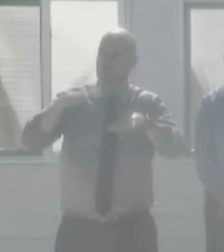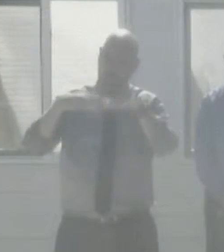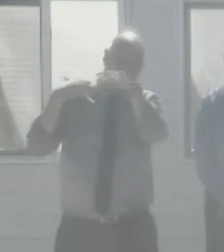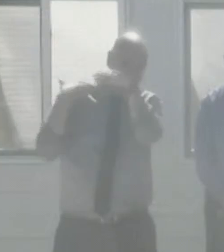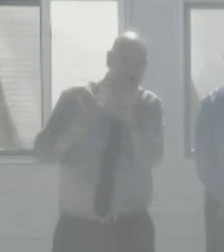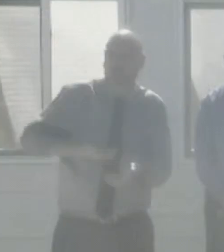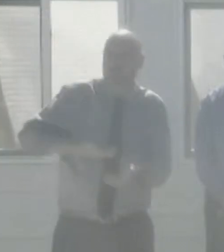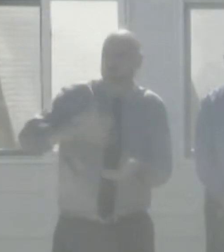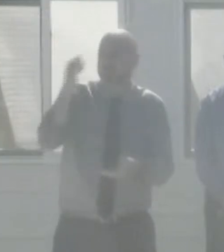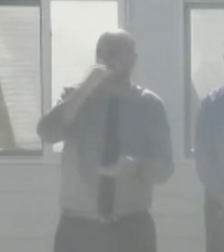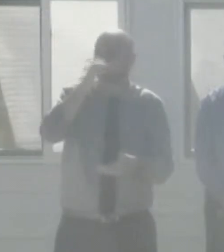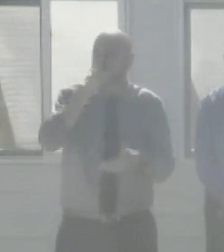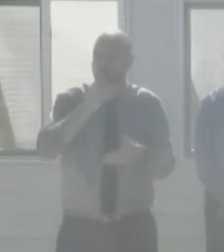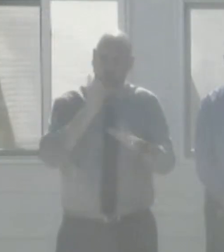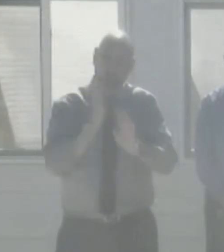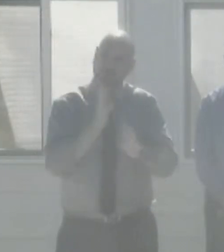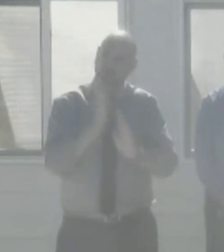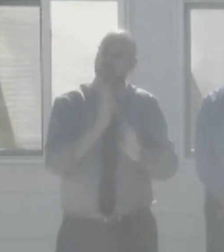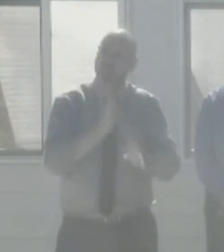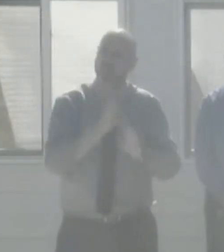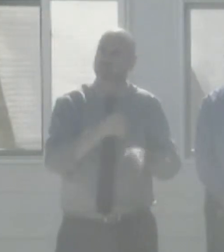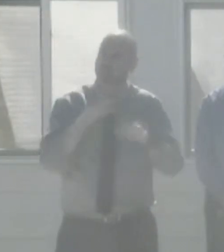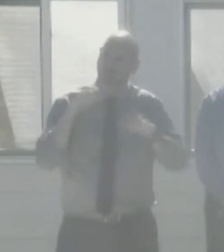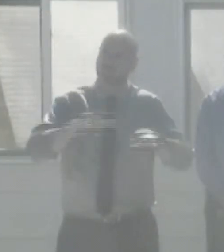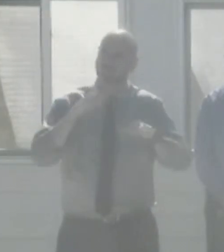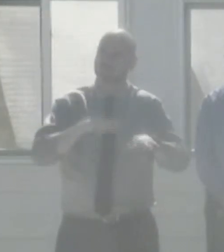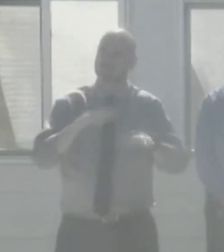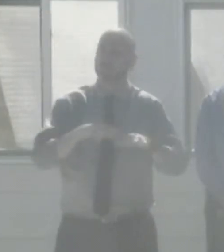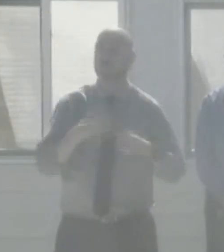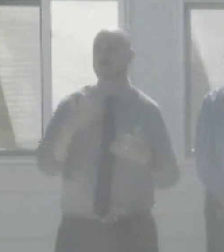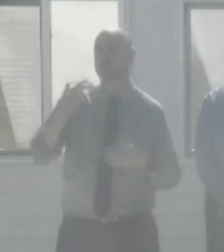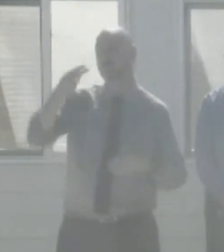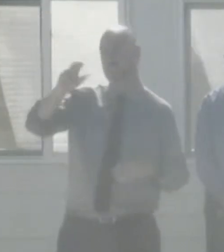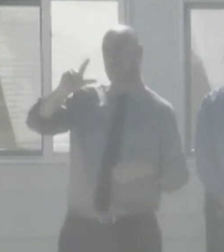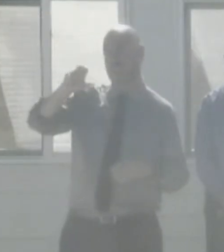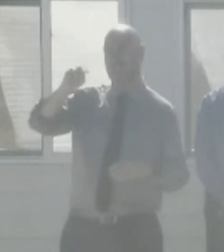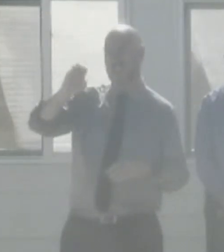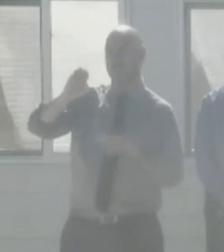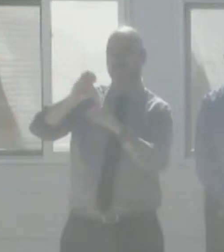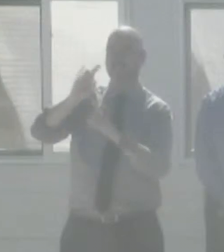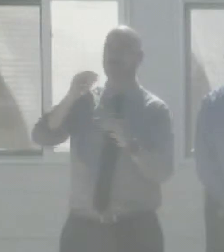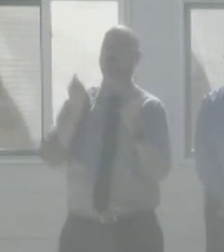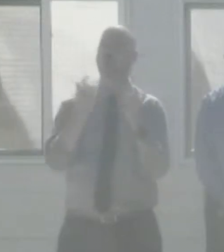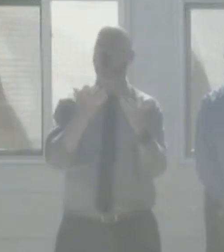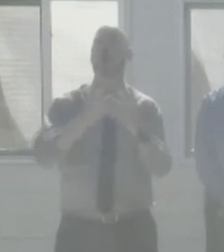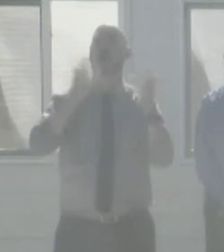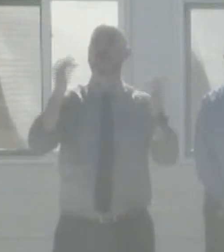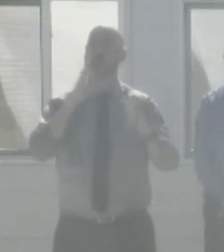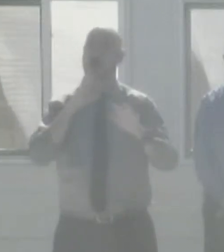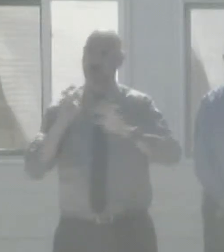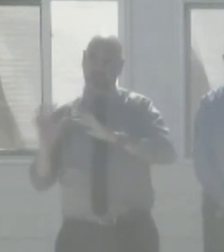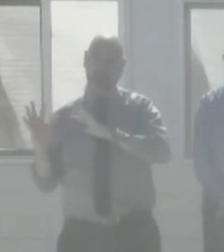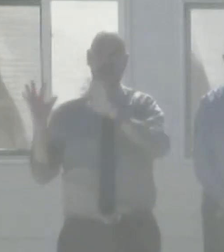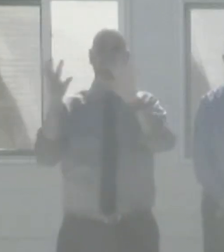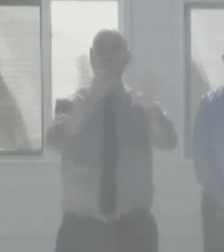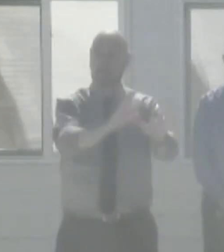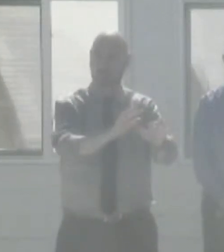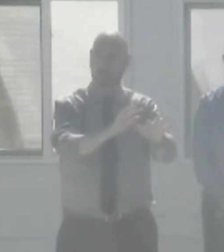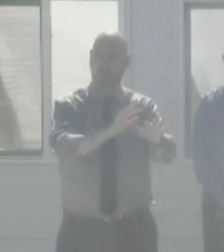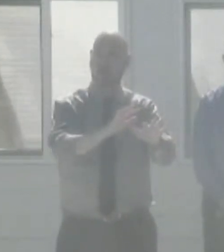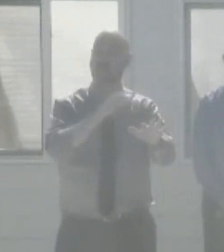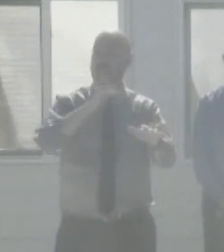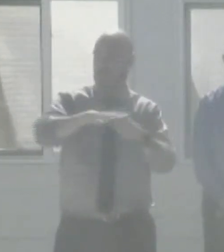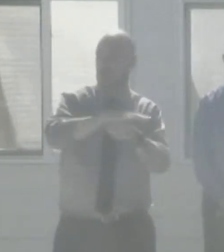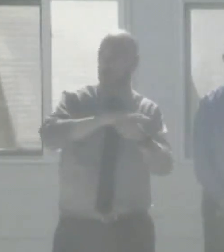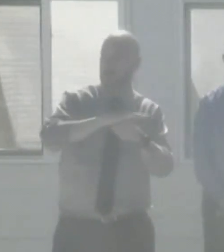them. So whereas Helene created a lot of storm surge in that part of the state, this one didn't do